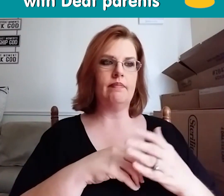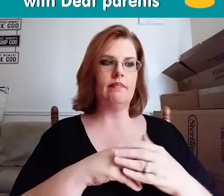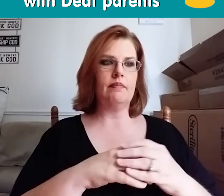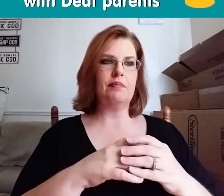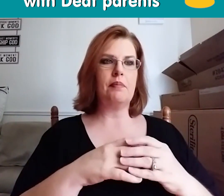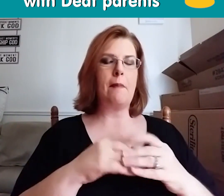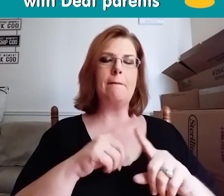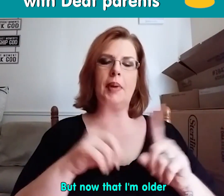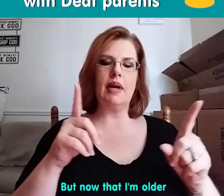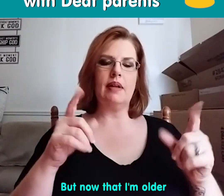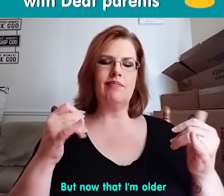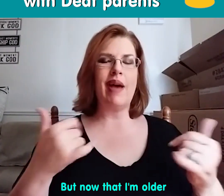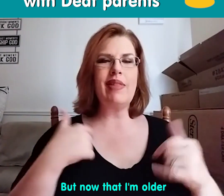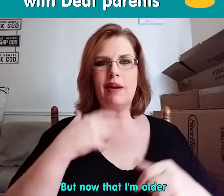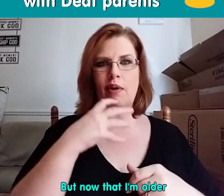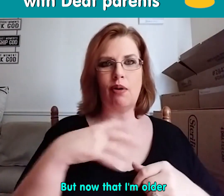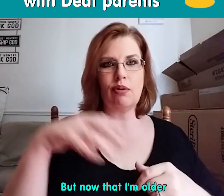to sign anymore.